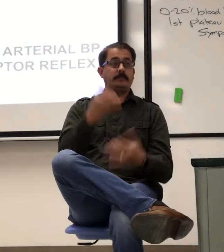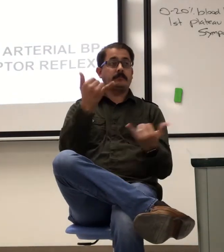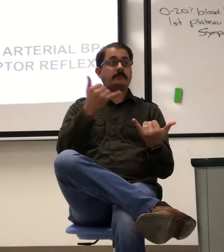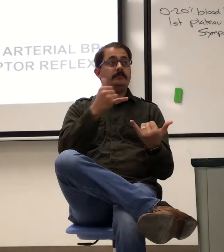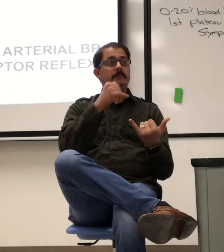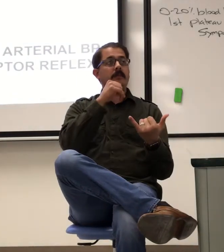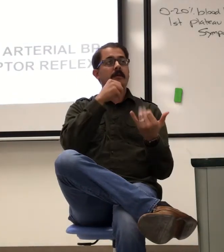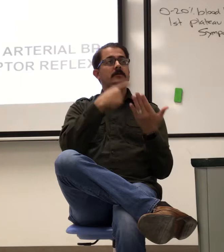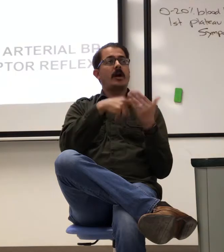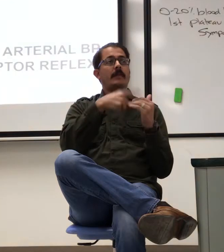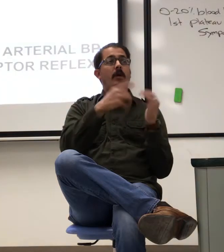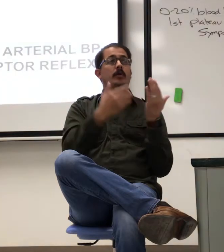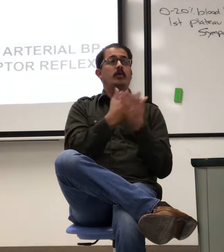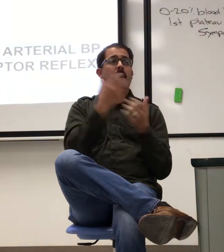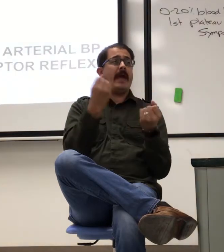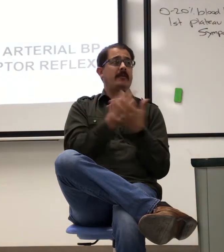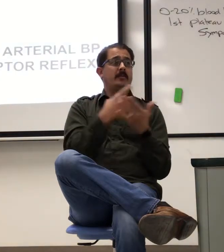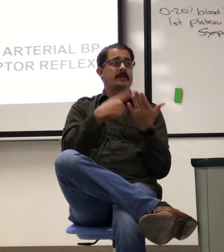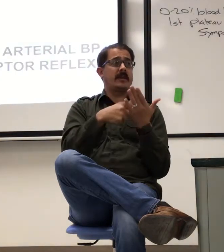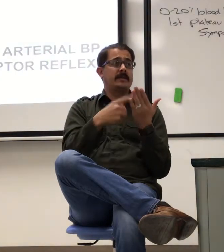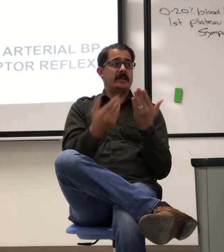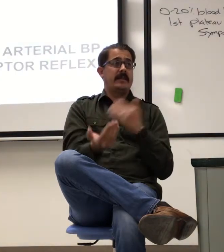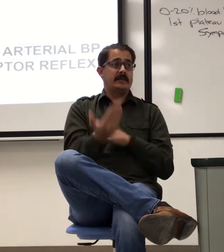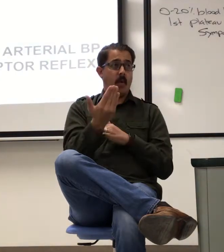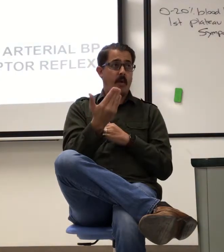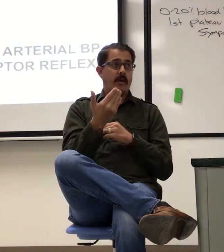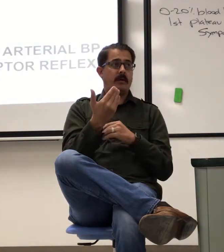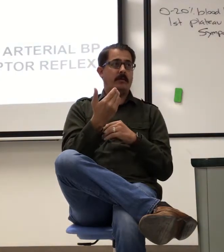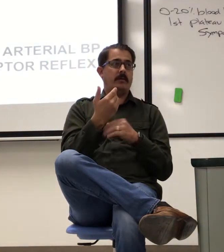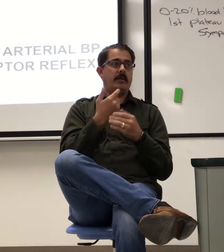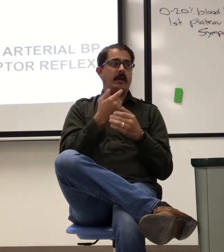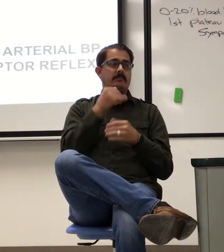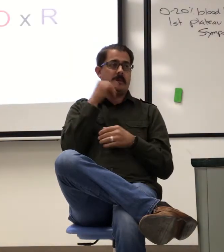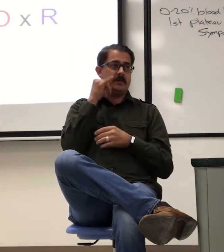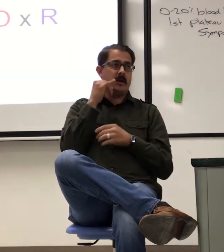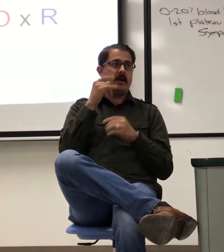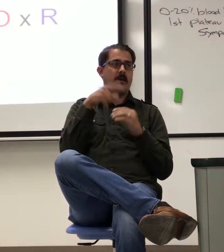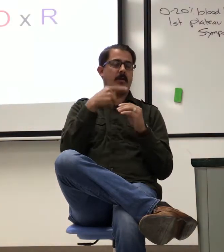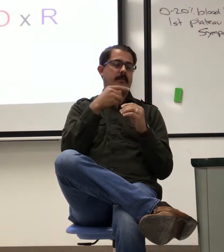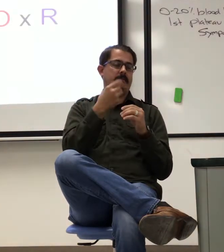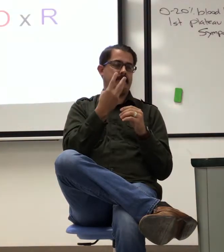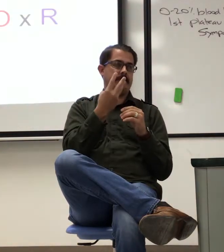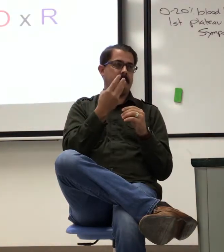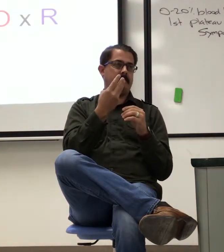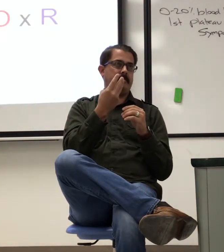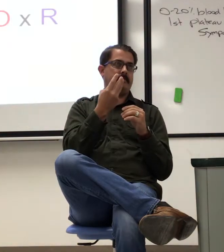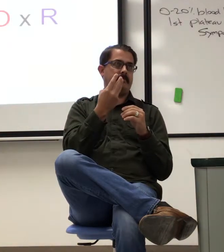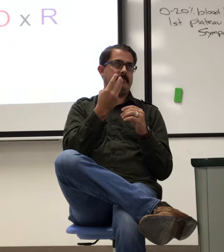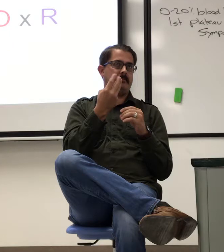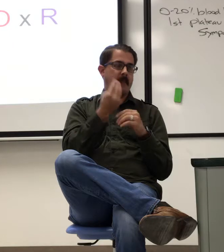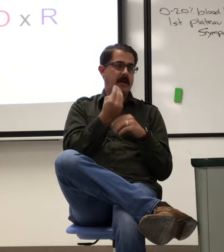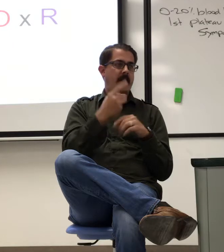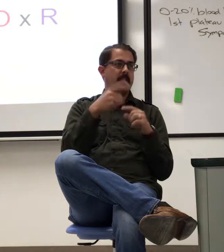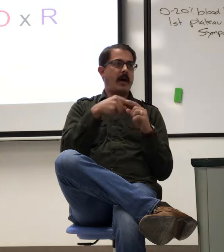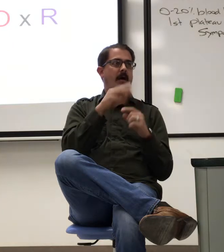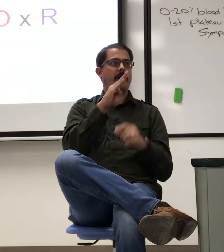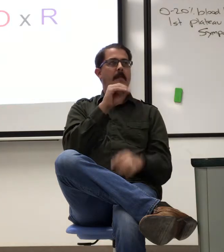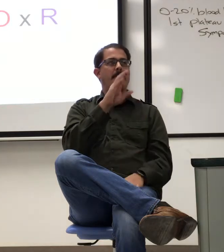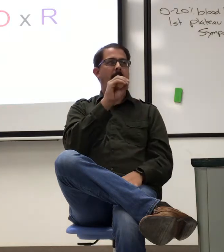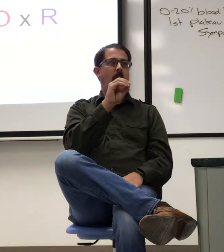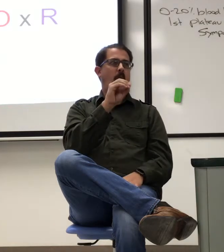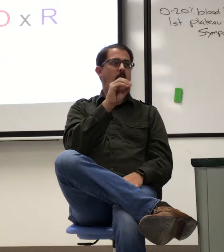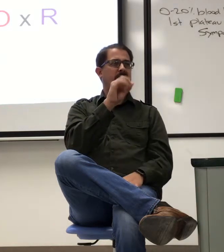is everything that we've been discussing this morning and last time about the baroreceptor reflex. And so this kind of prepares us